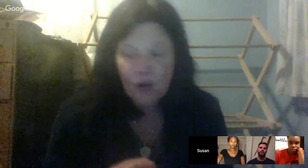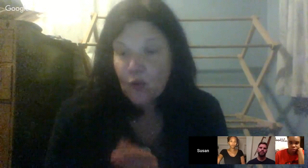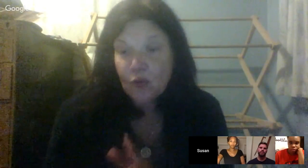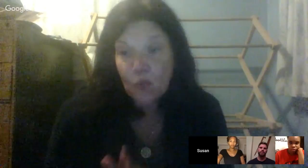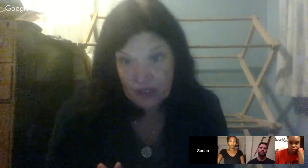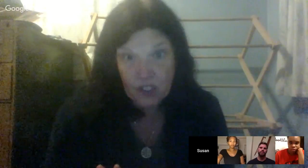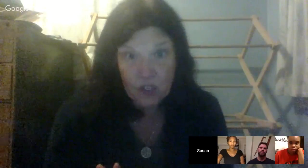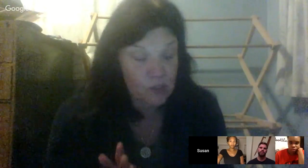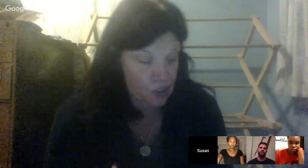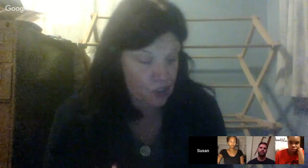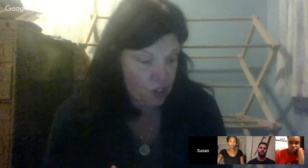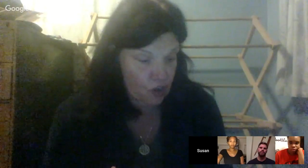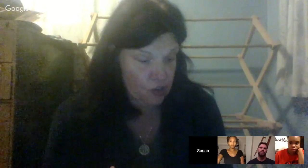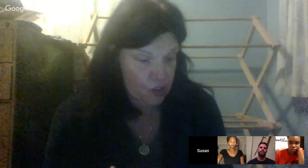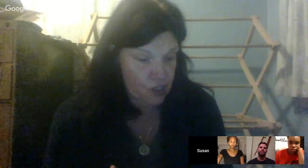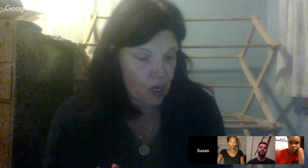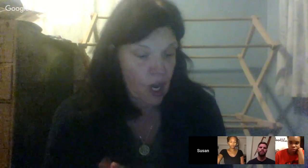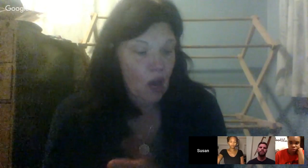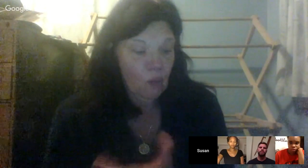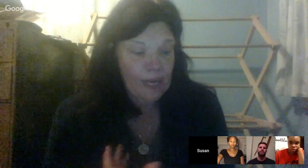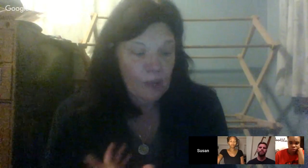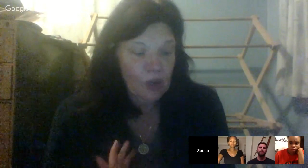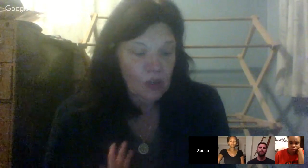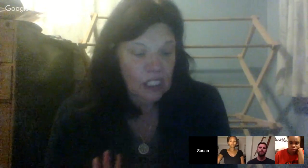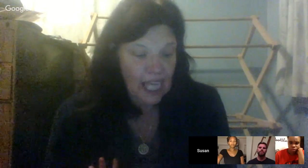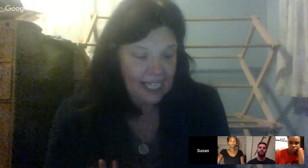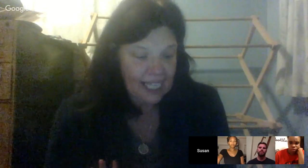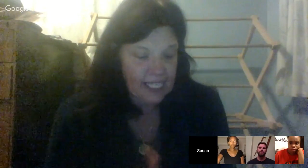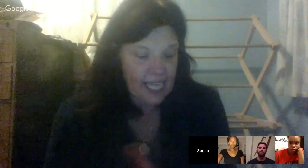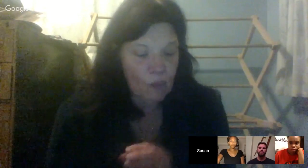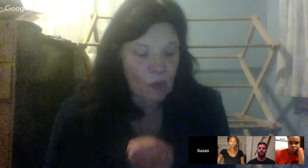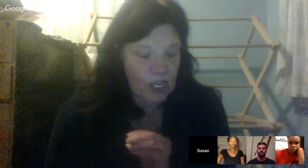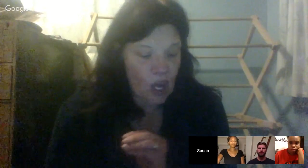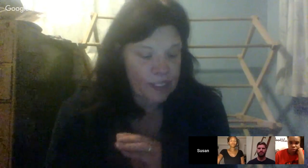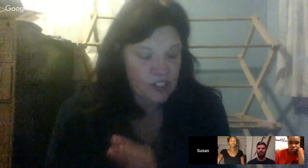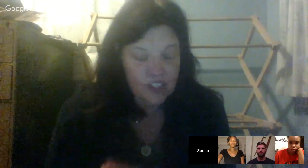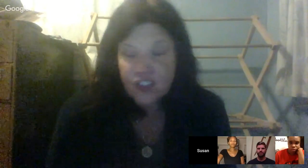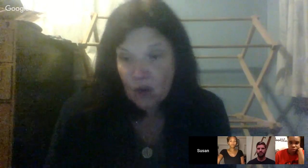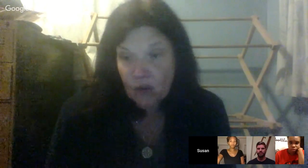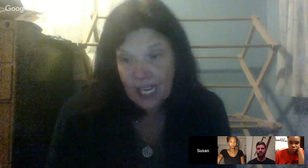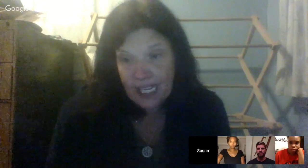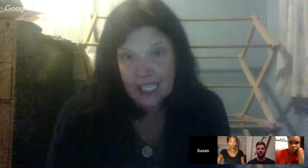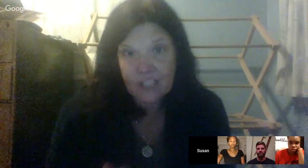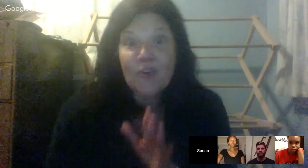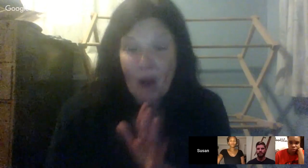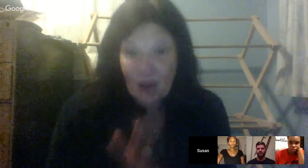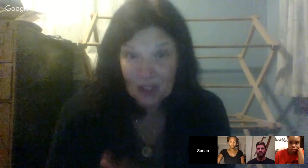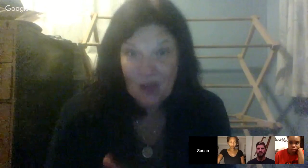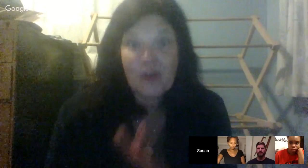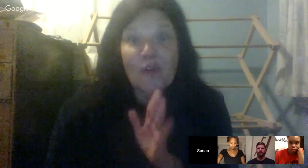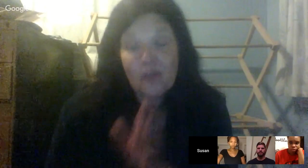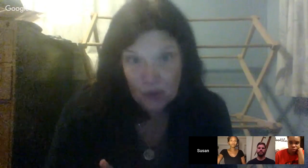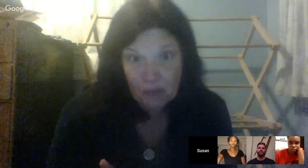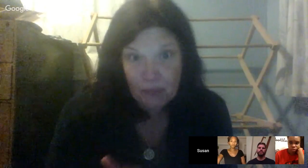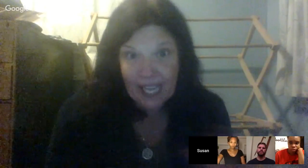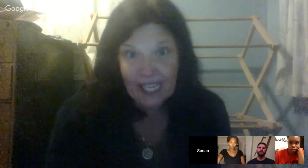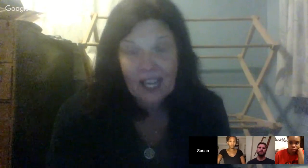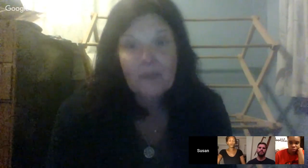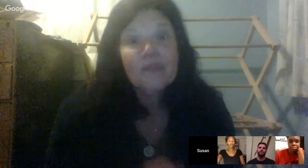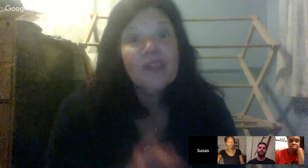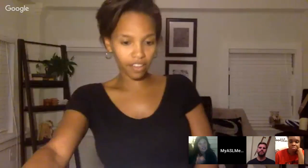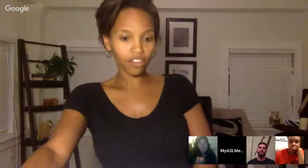of food with you to church. We will collect it and we're going to donate it to our local food